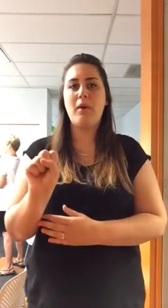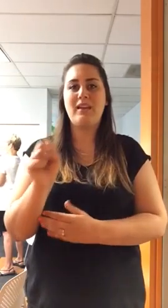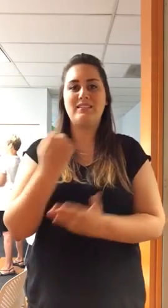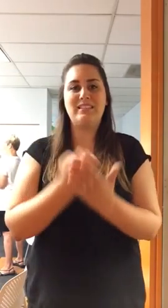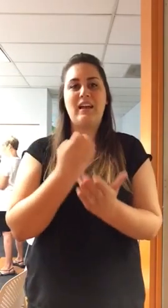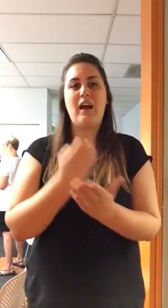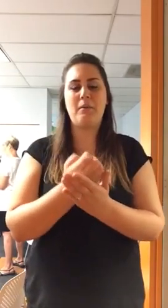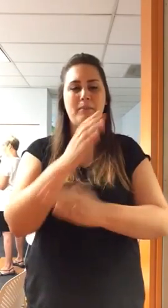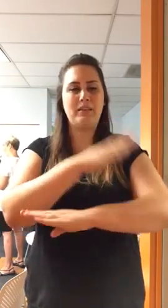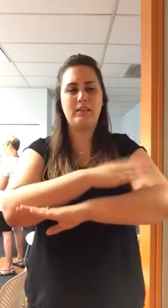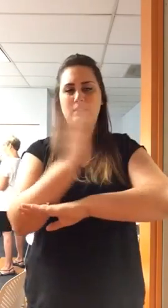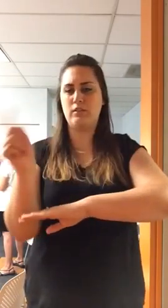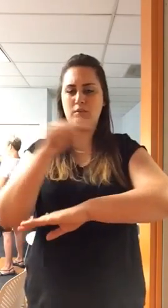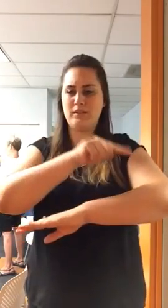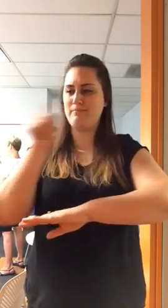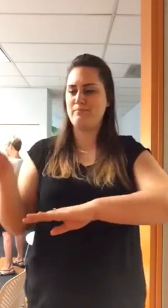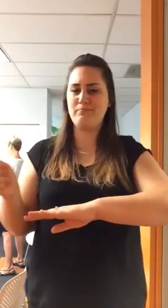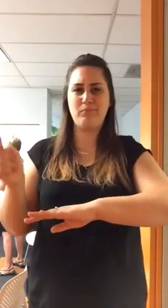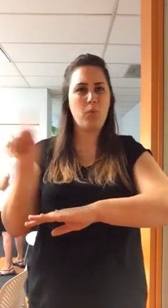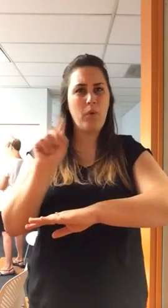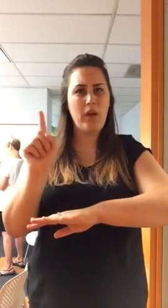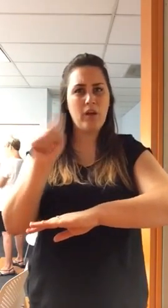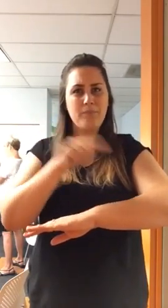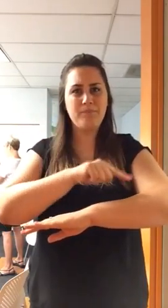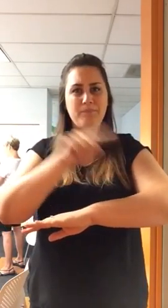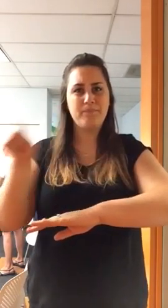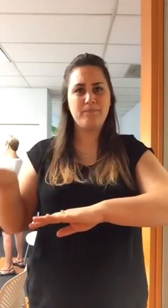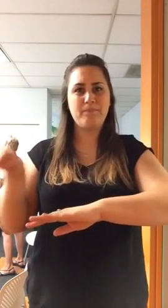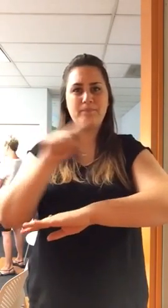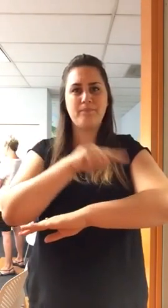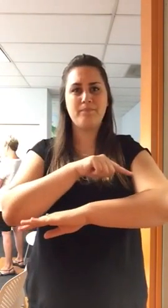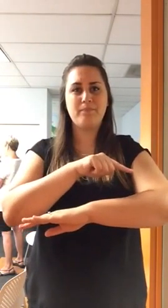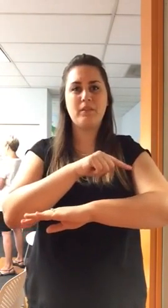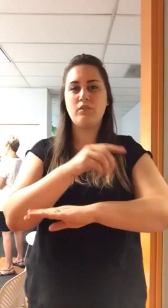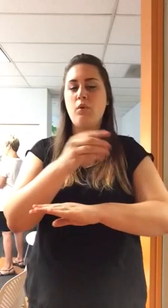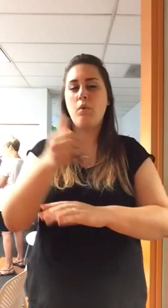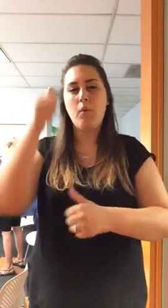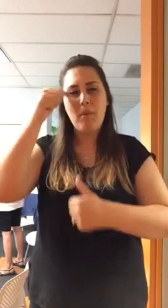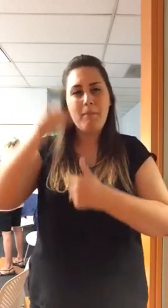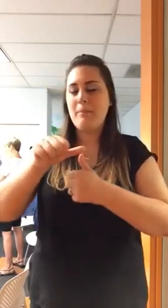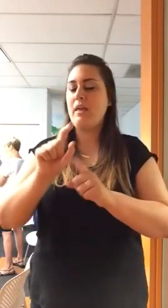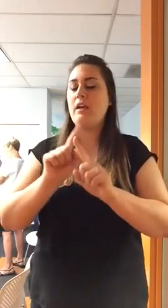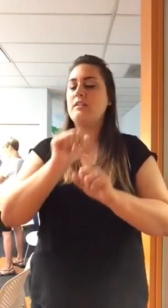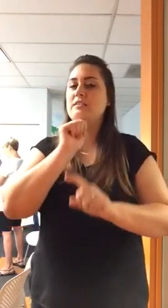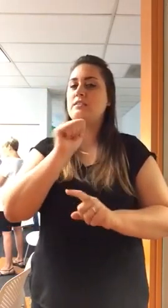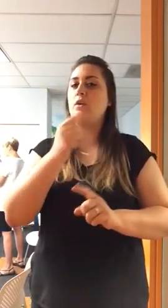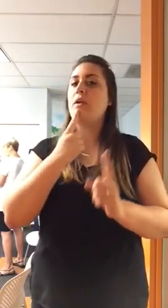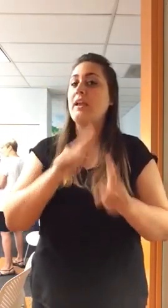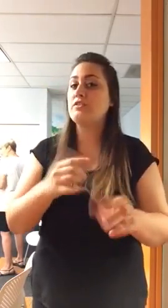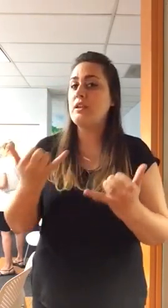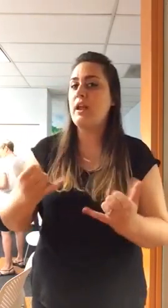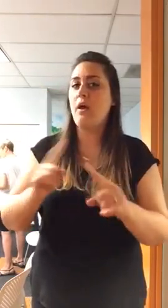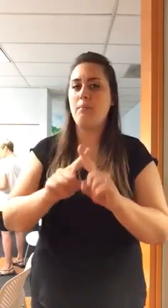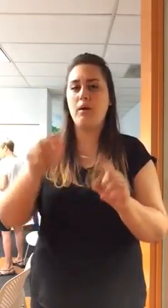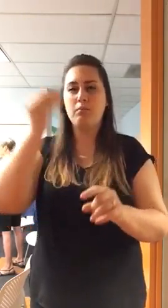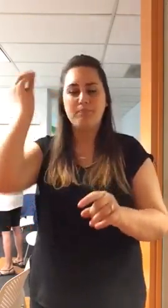on this continuum? So that's a question I want you to file away. But let's not answer it yet. Let's first of all figure out what we've got going on